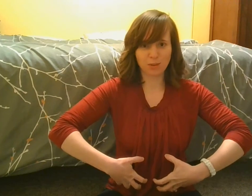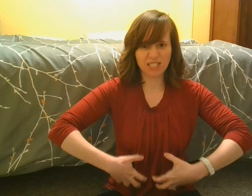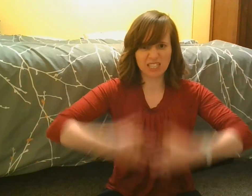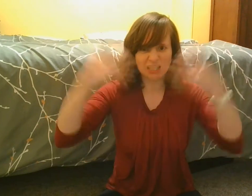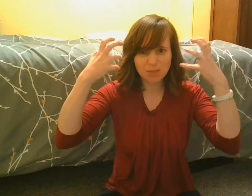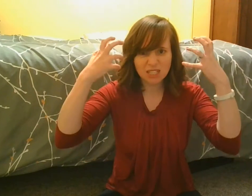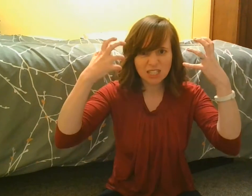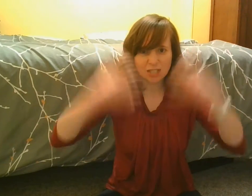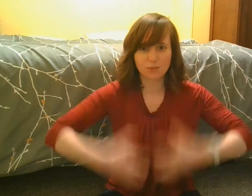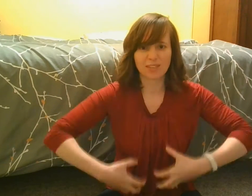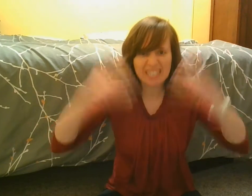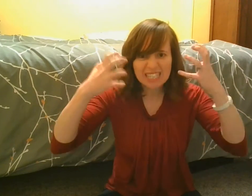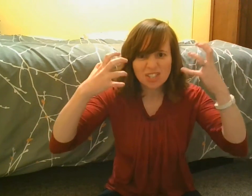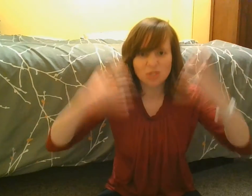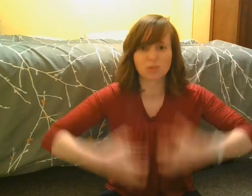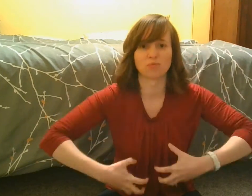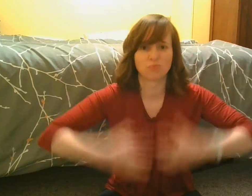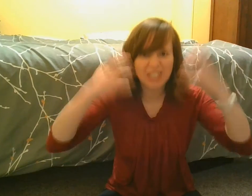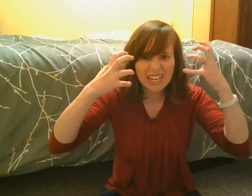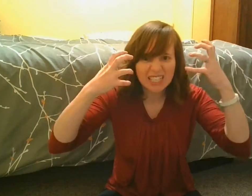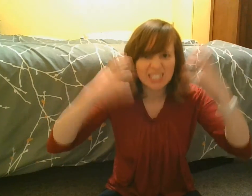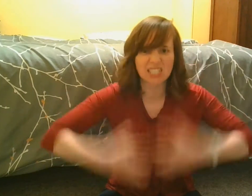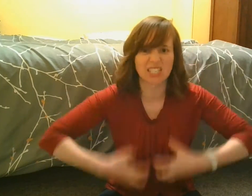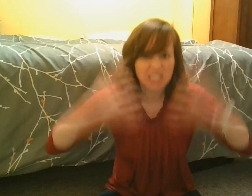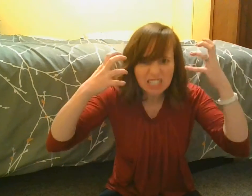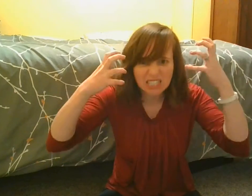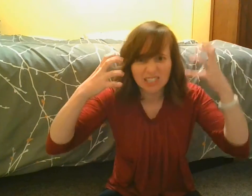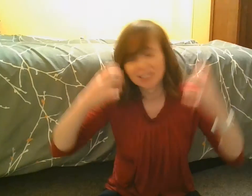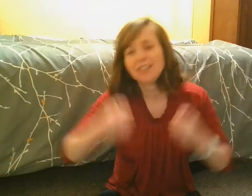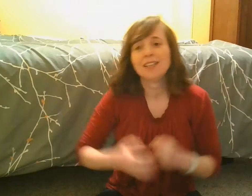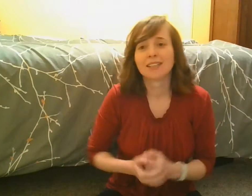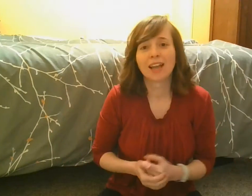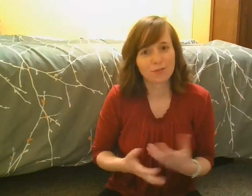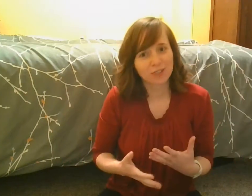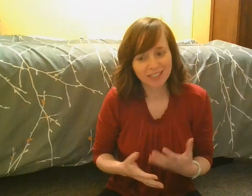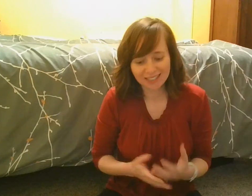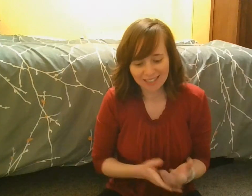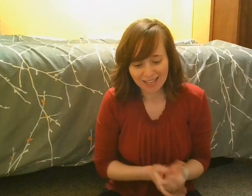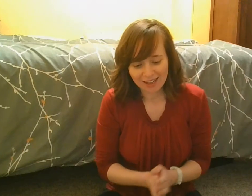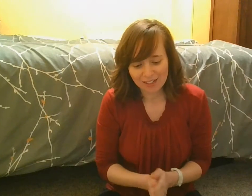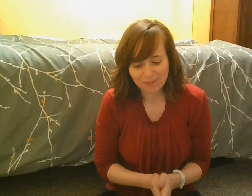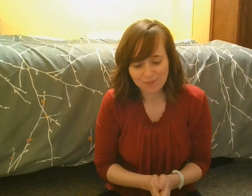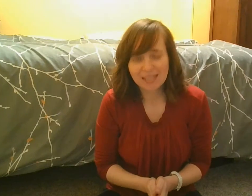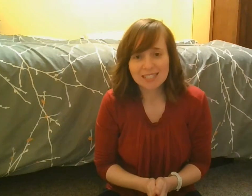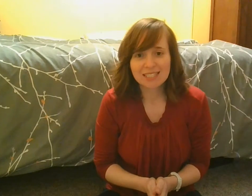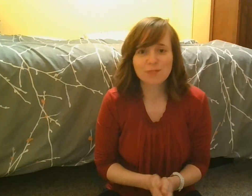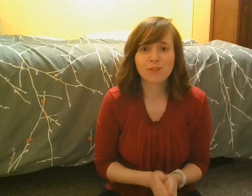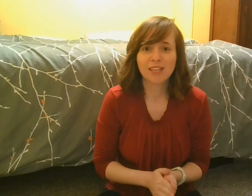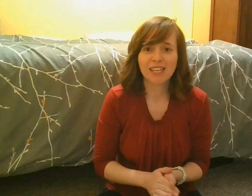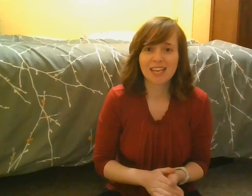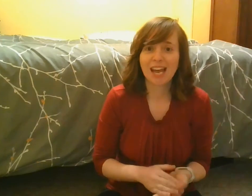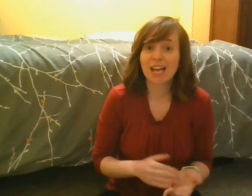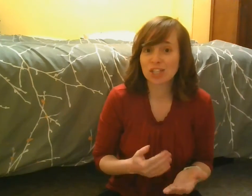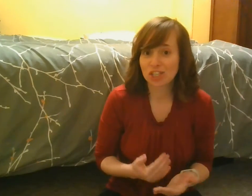belly up. You're like anger, wrath, kind of feeling. Next is feeling